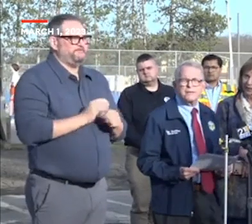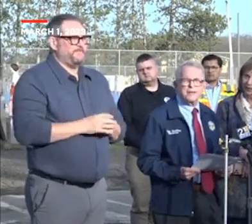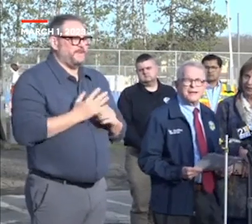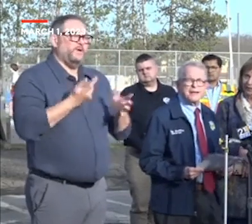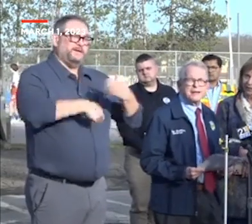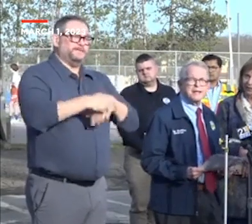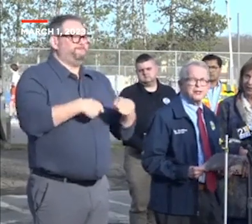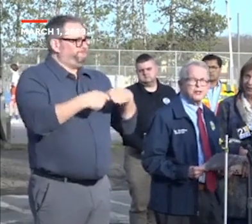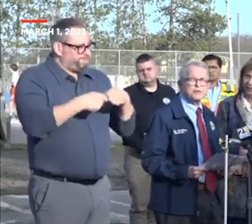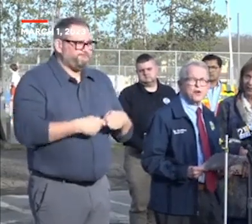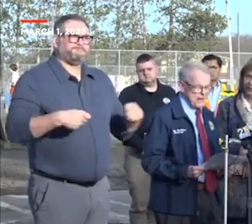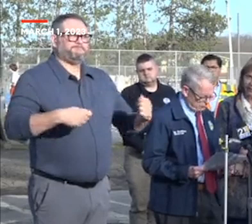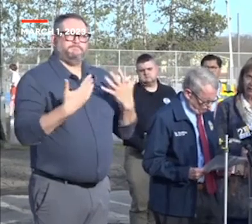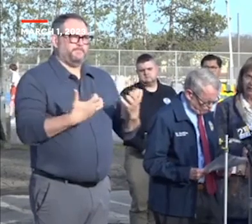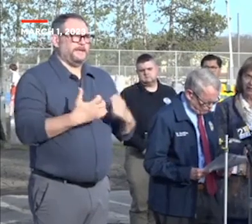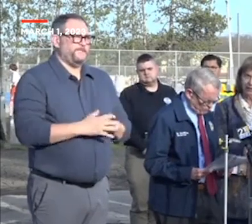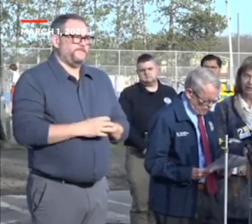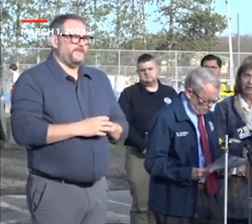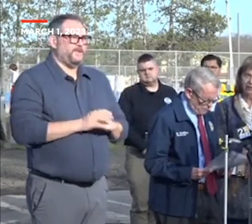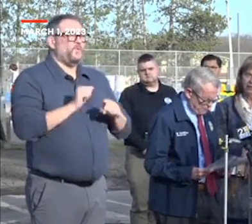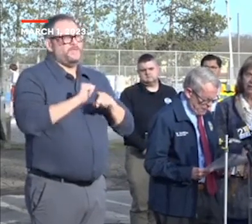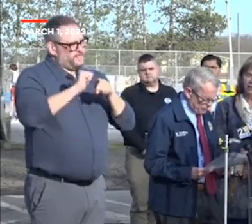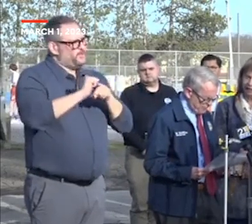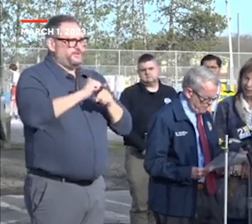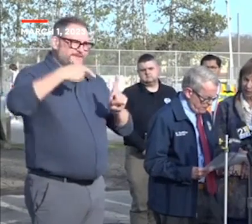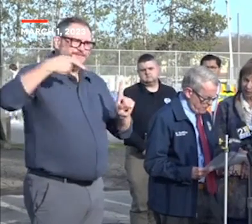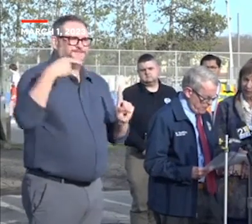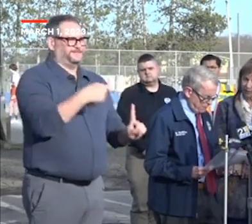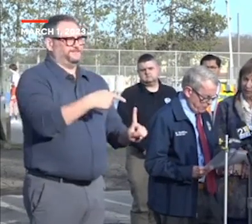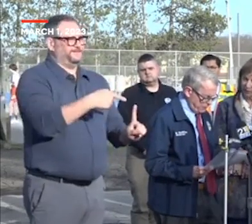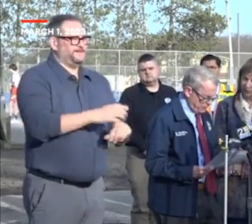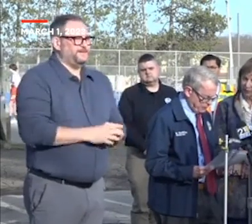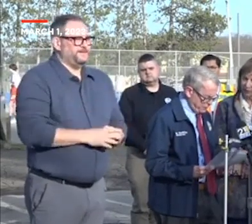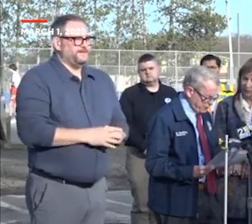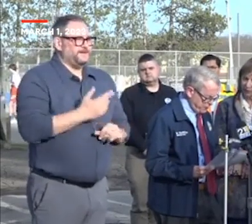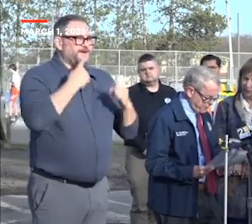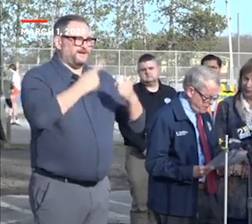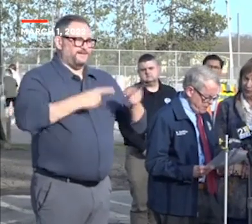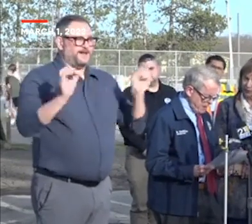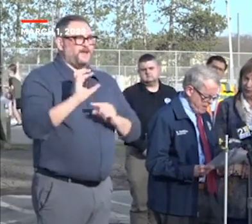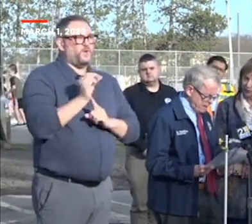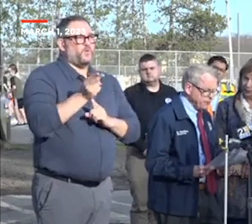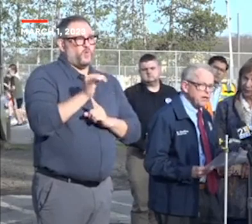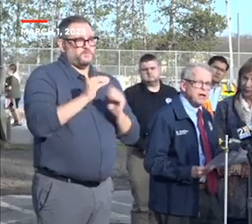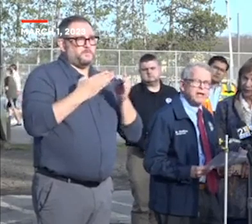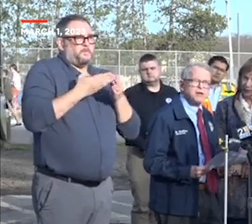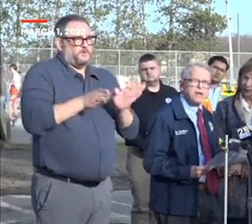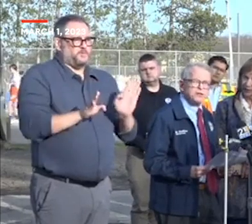the issue of training. I'm announcing that our Ohio Public Utilities Commission